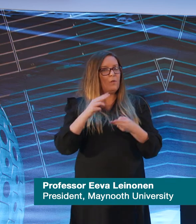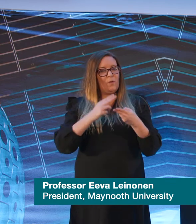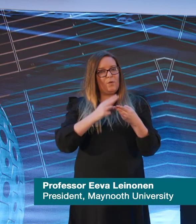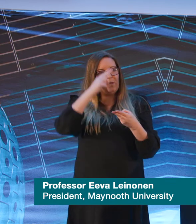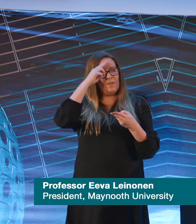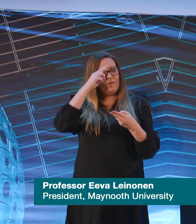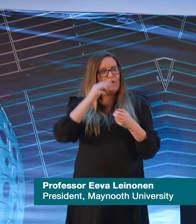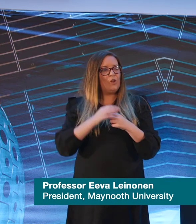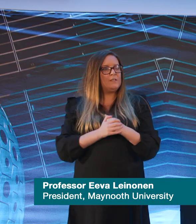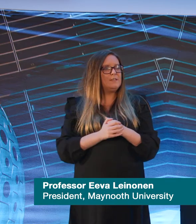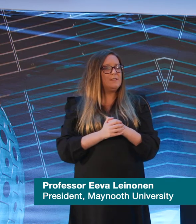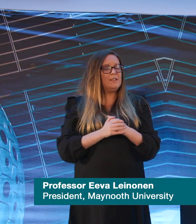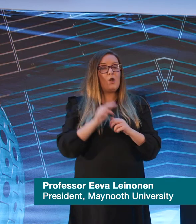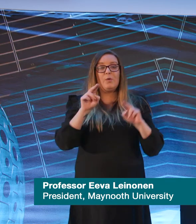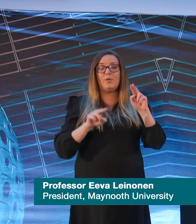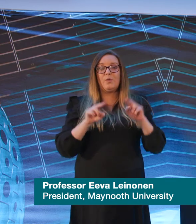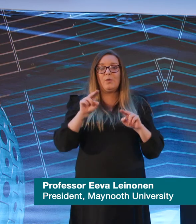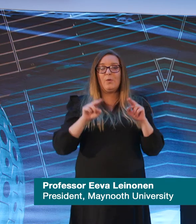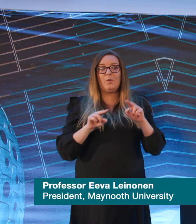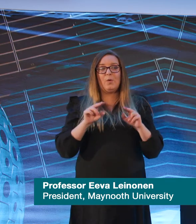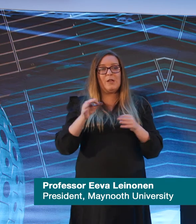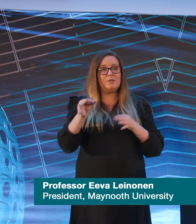University's new strategic plan